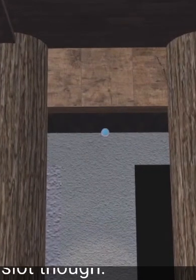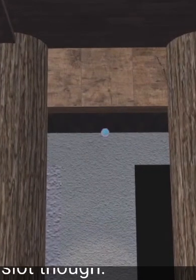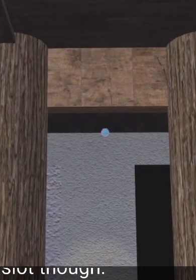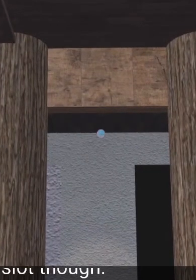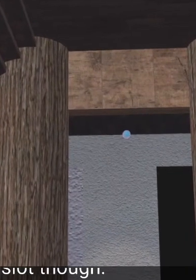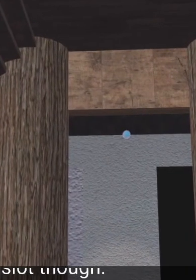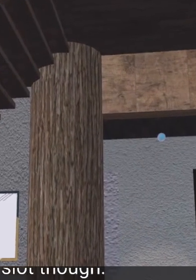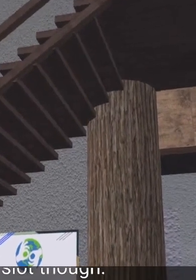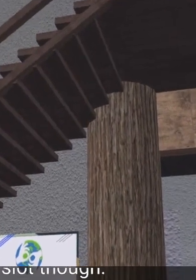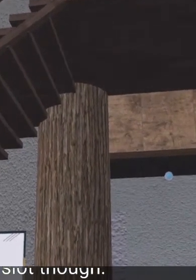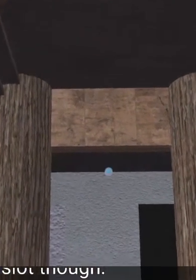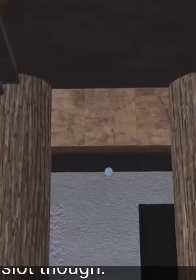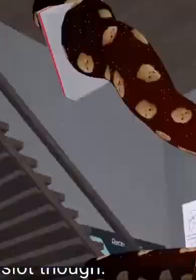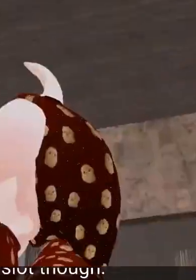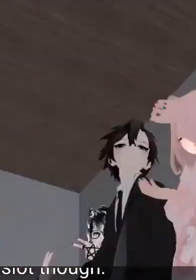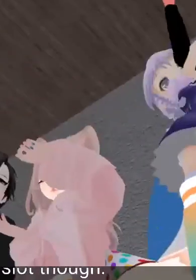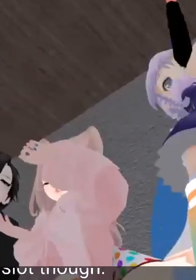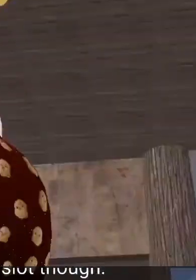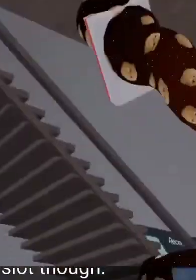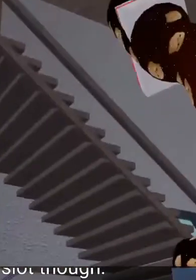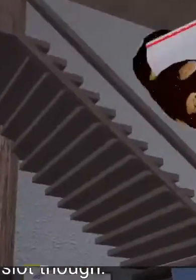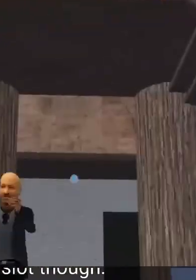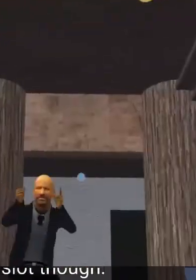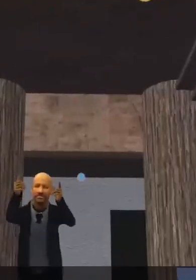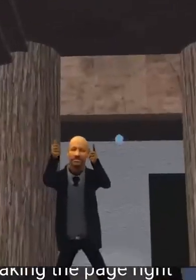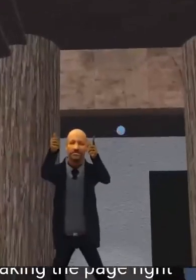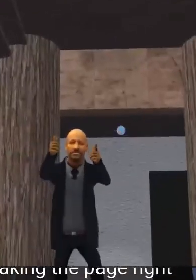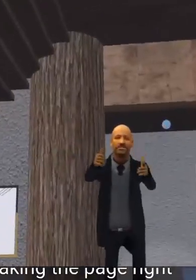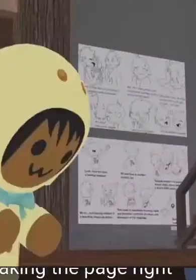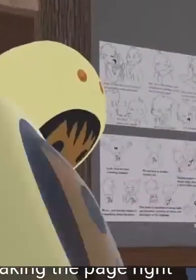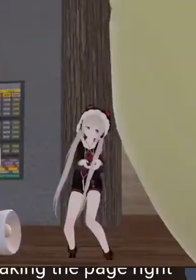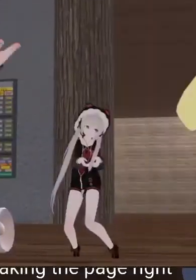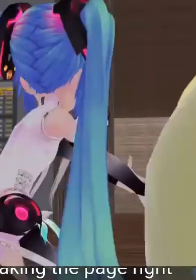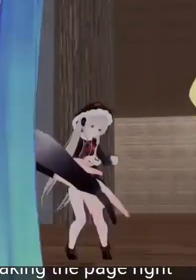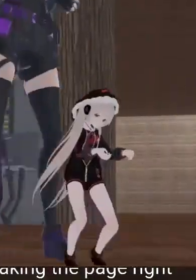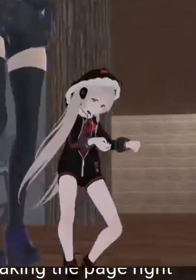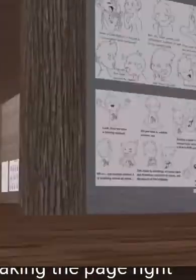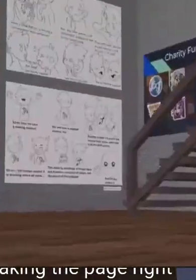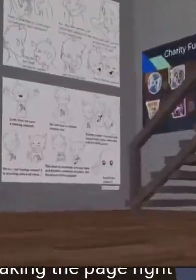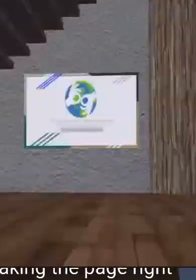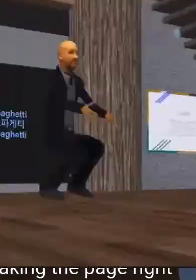Alright, thank you, Steffi. Yay.